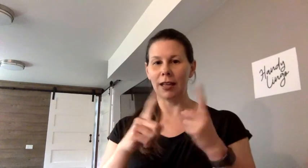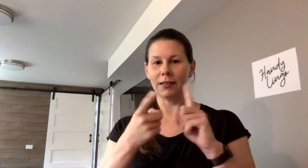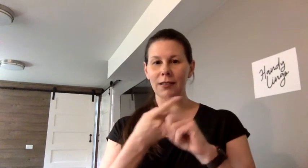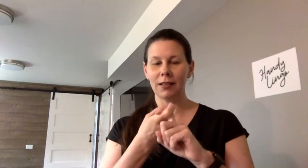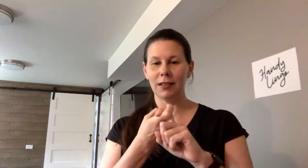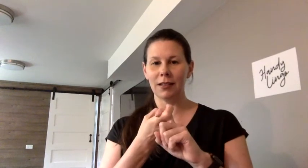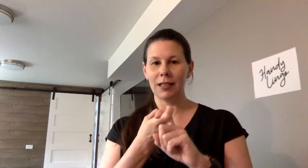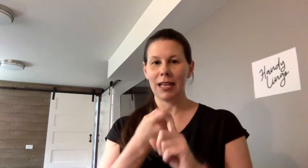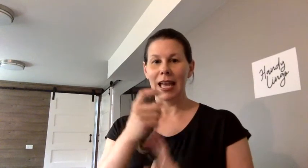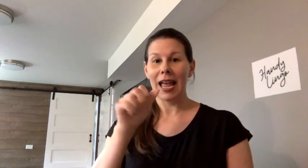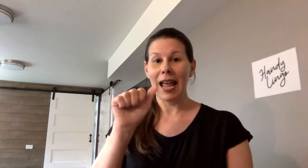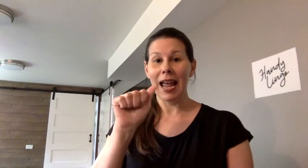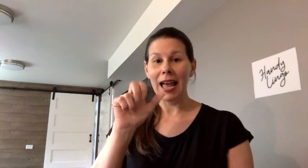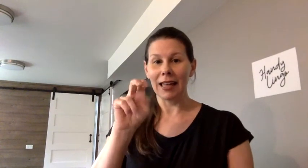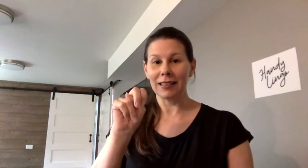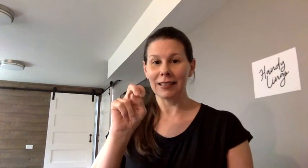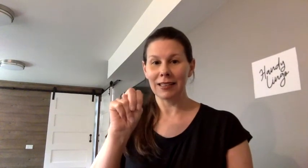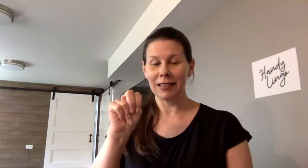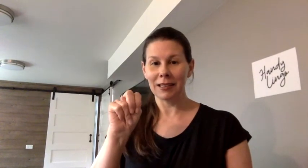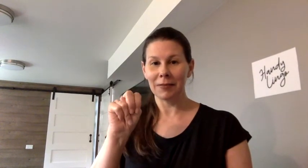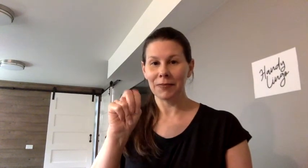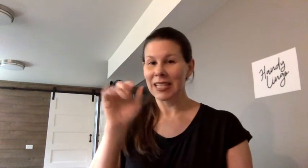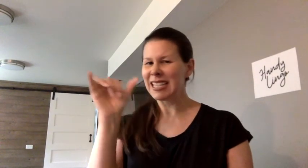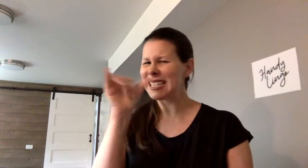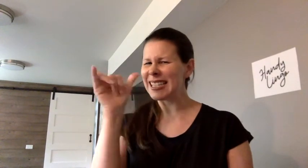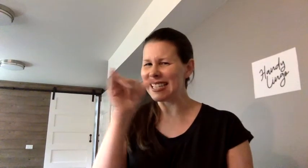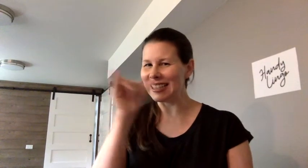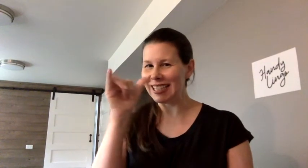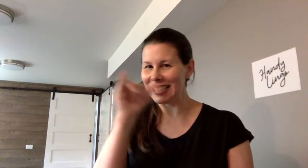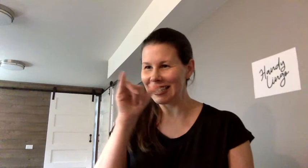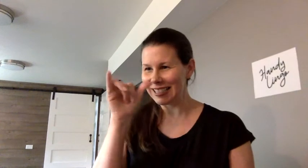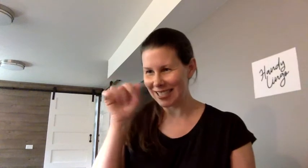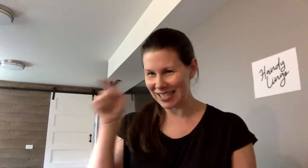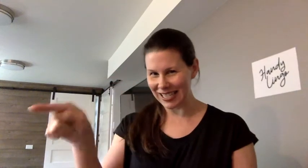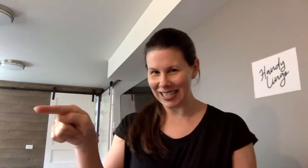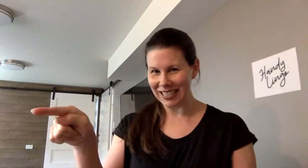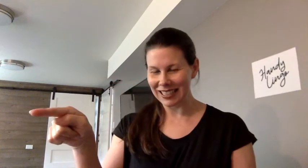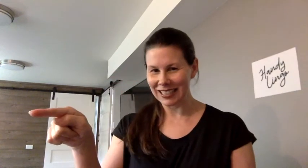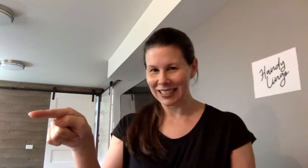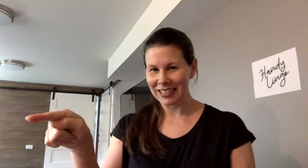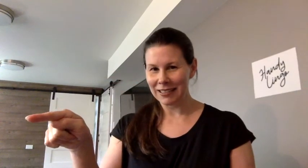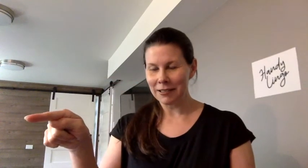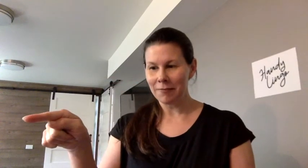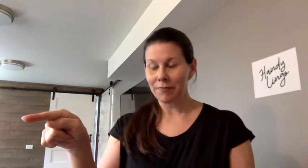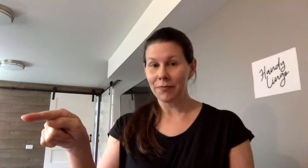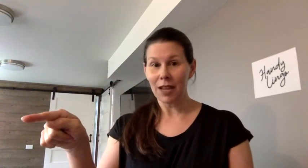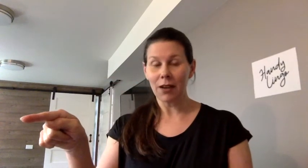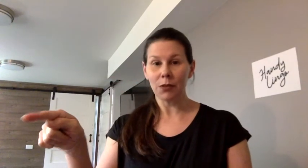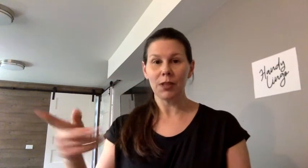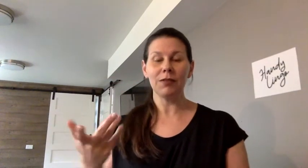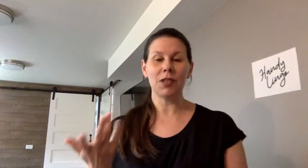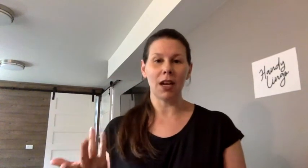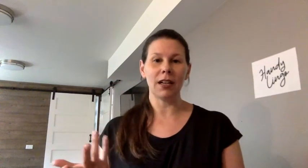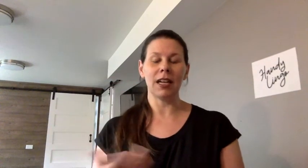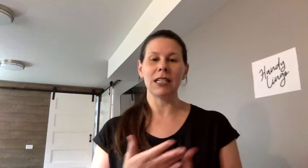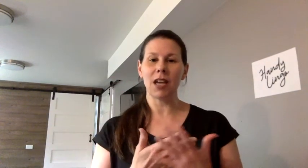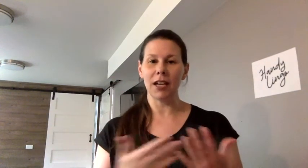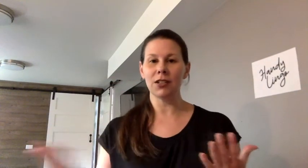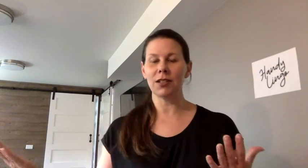friend Anne, silly she. Now, we've done an entire